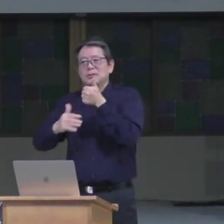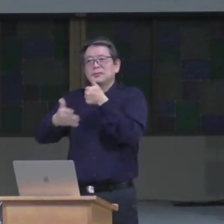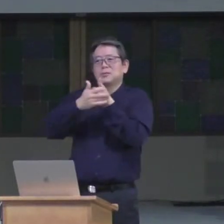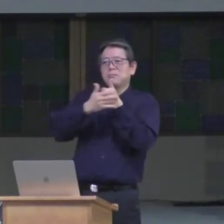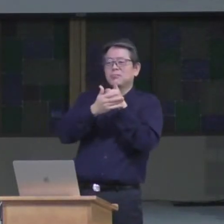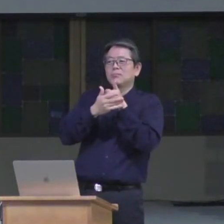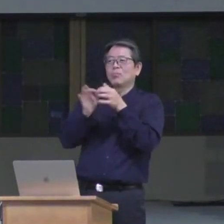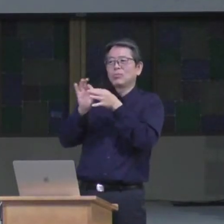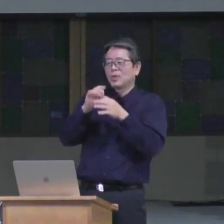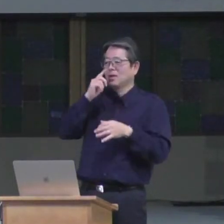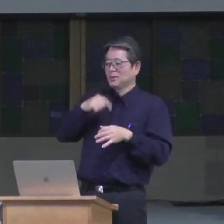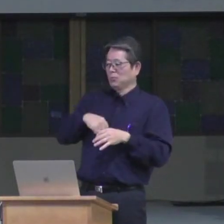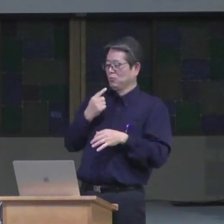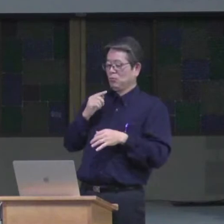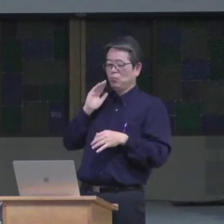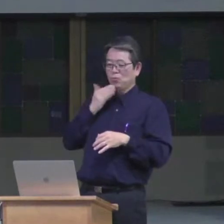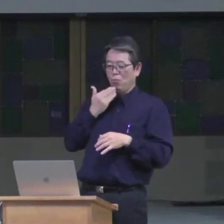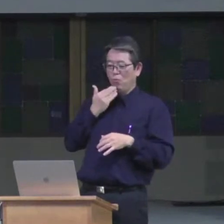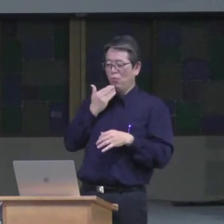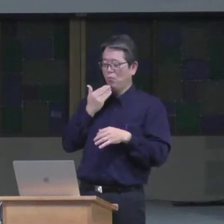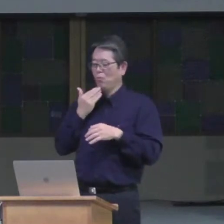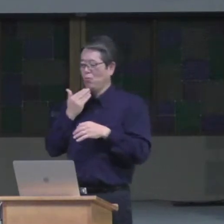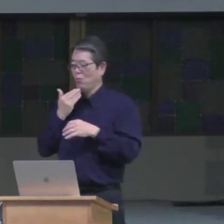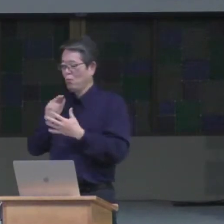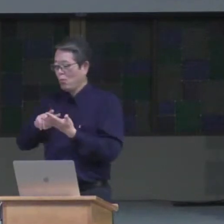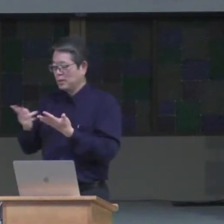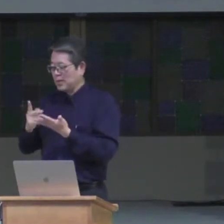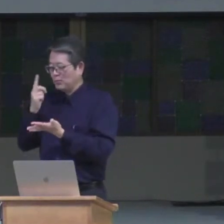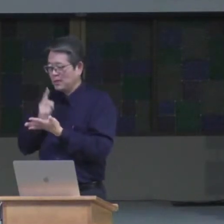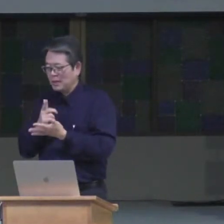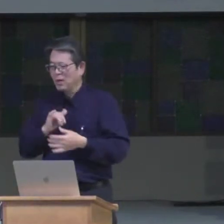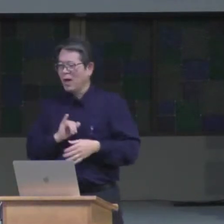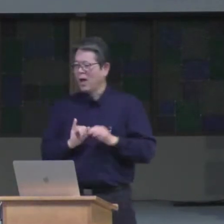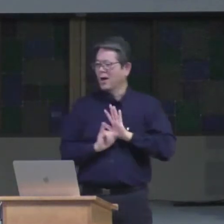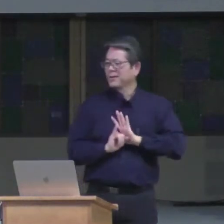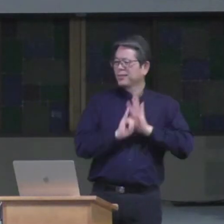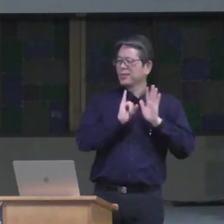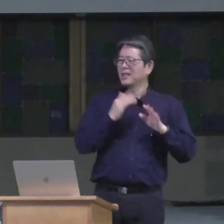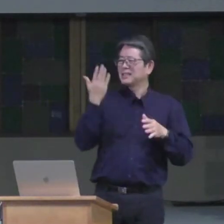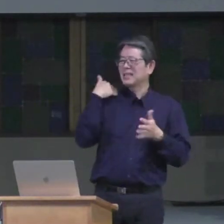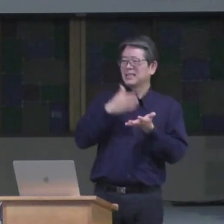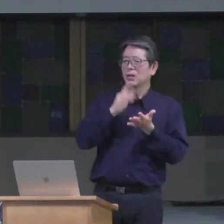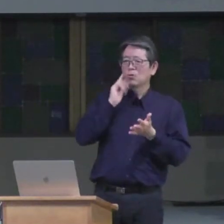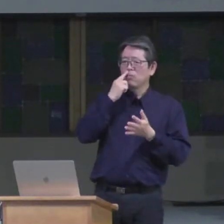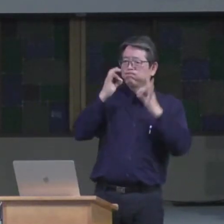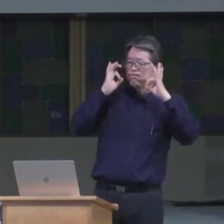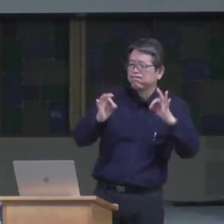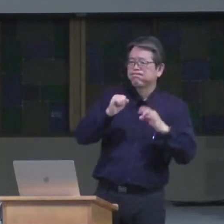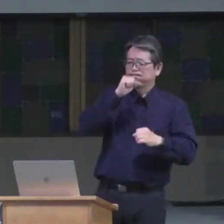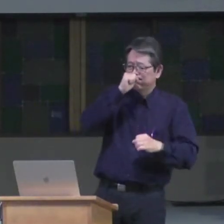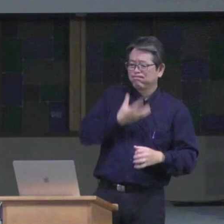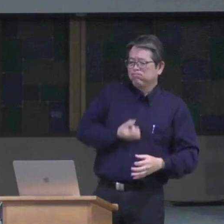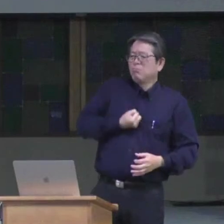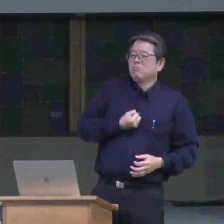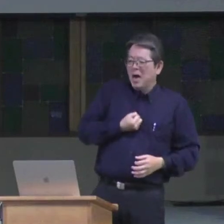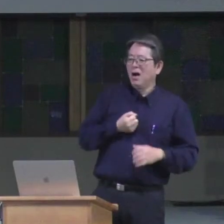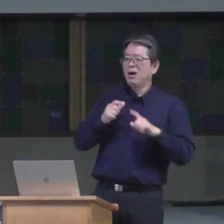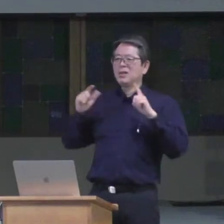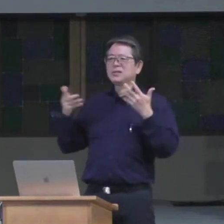That's because many people have been praying and giving and helping. One person, like I said before, having that